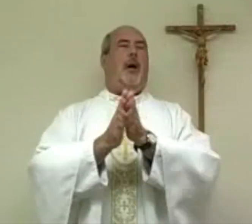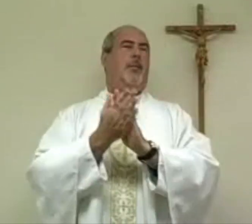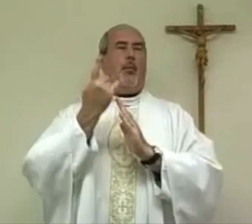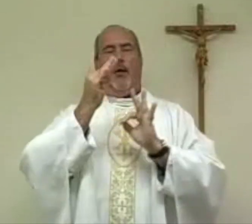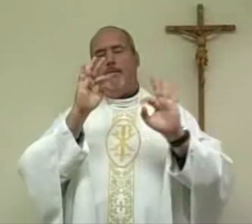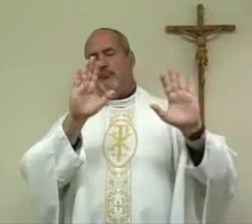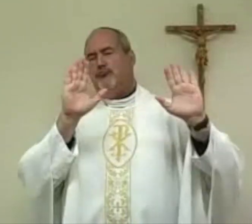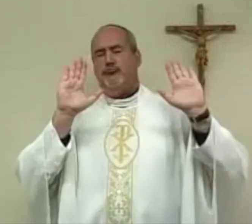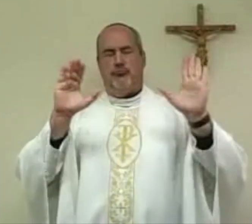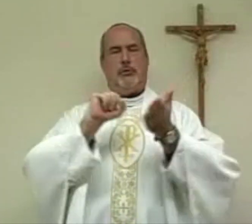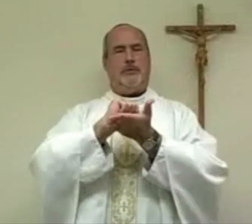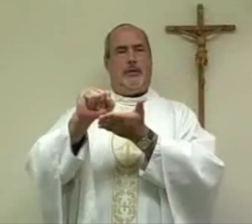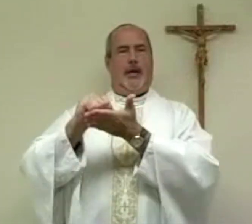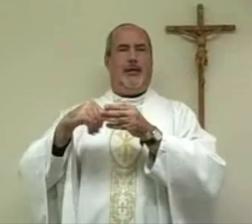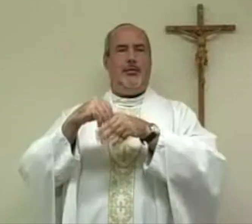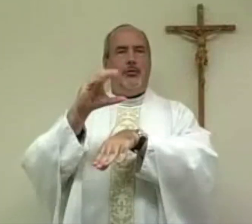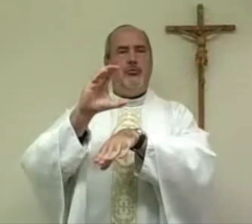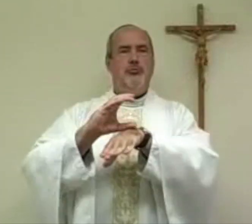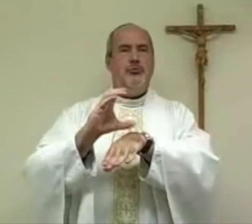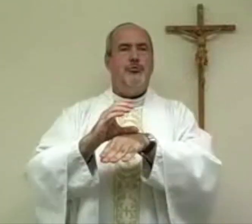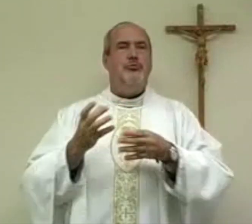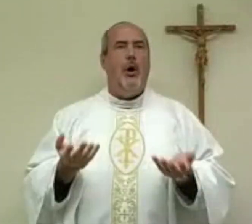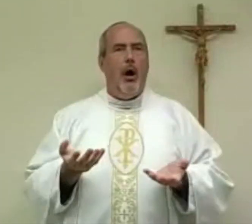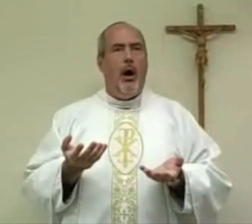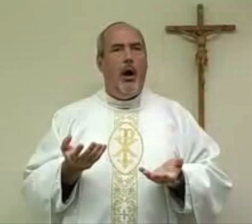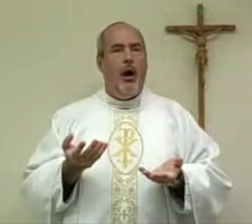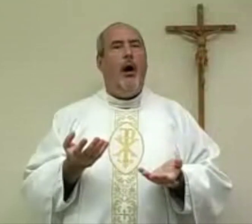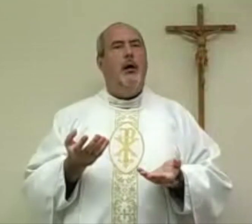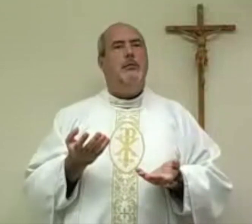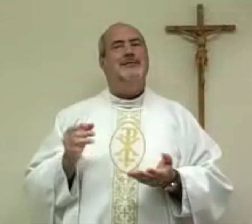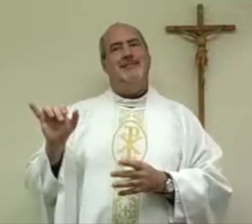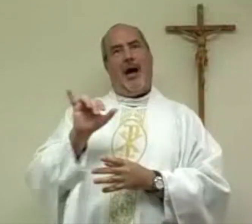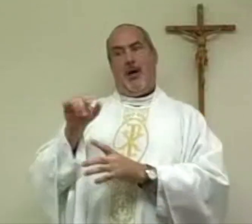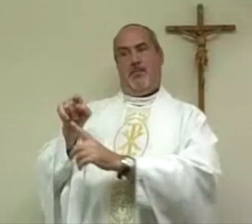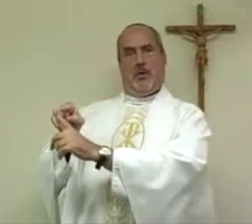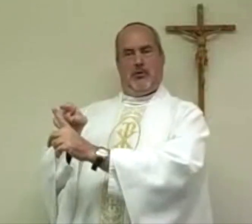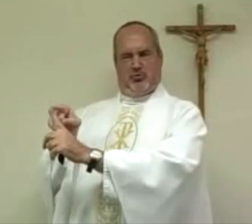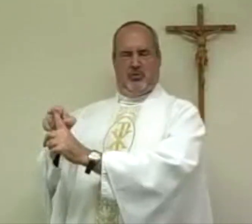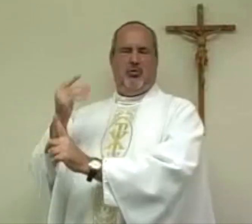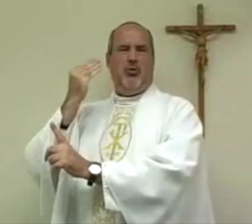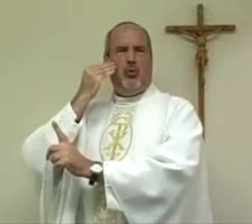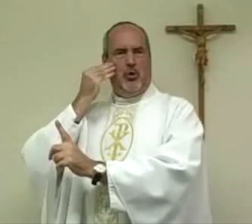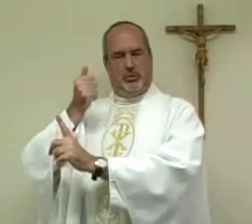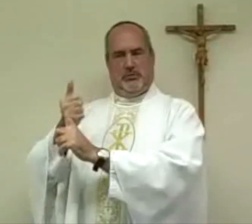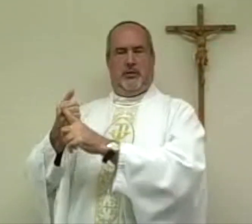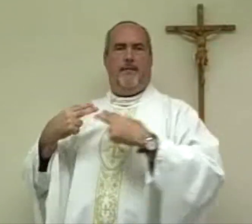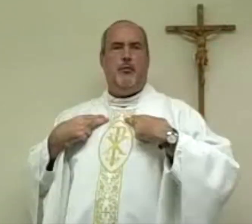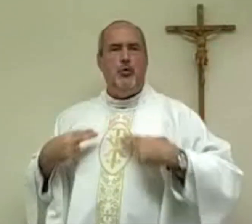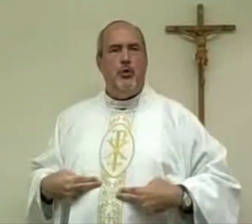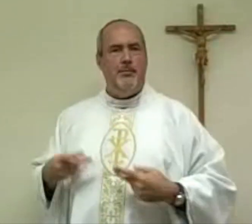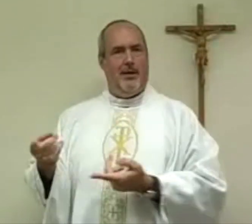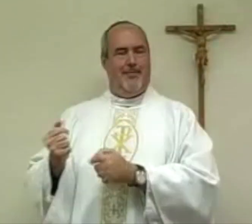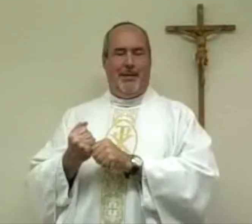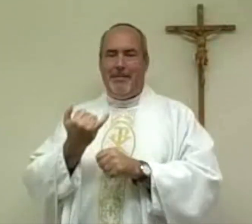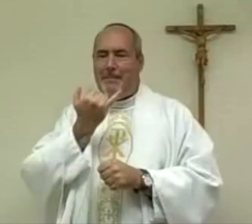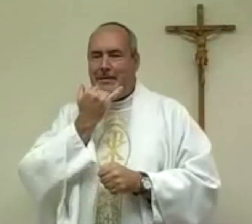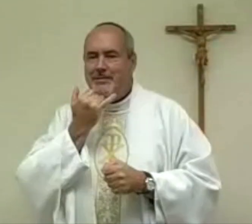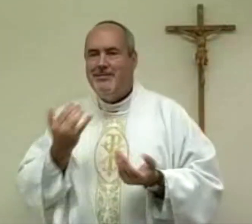and again. And he's become one of the greatest saints in the church. And she said she knows that she's